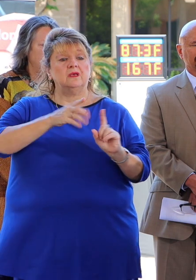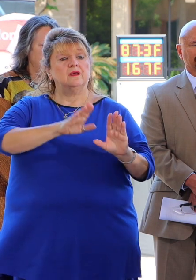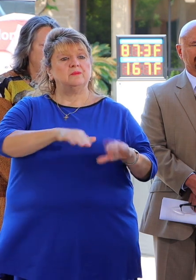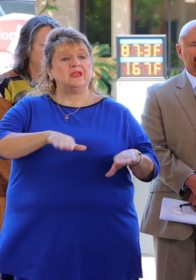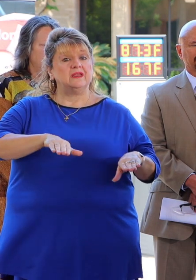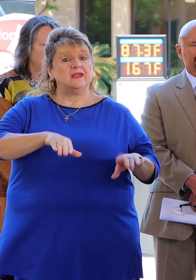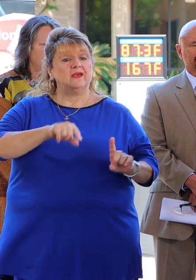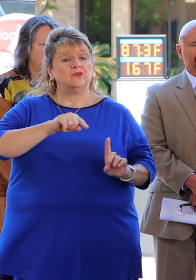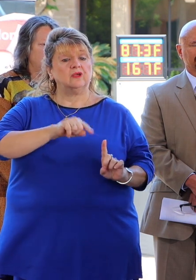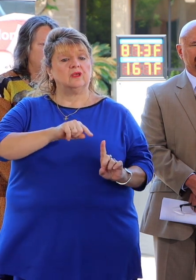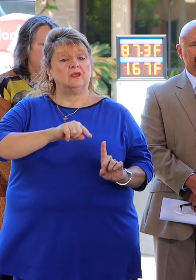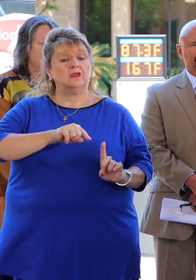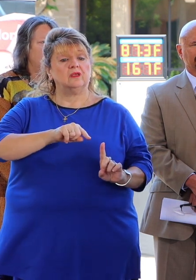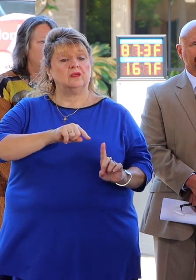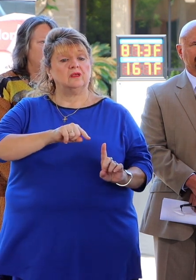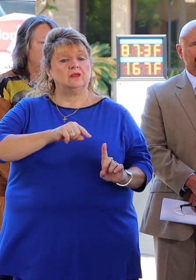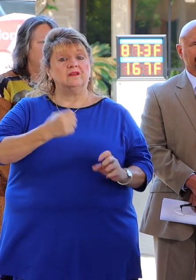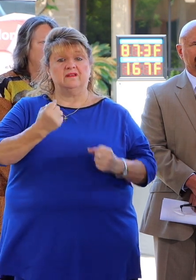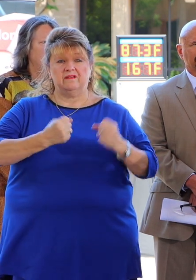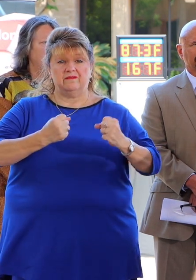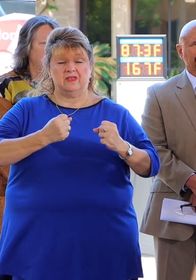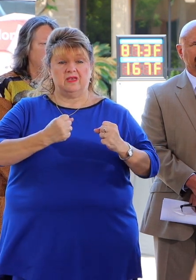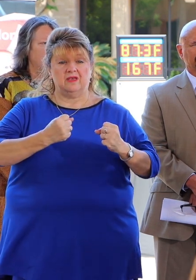pediatric vehicular